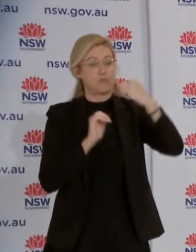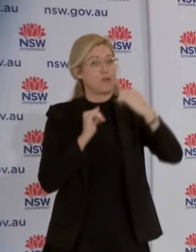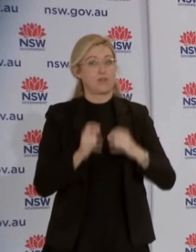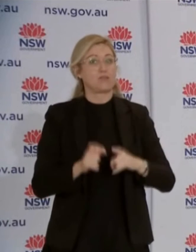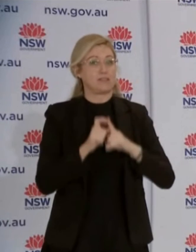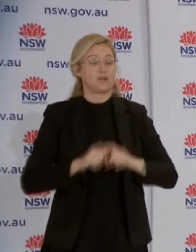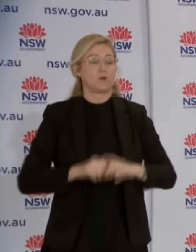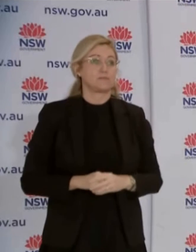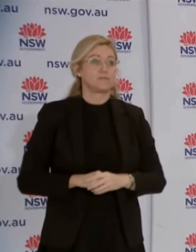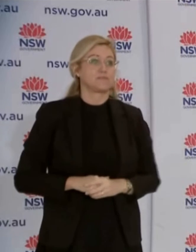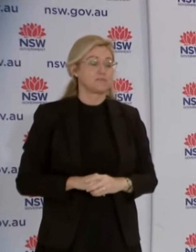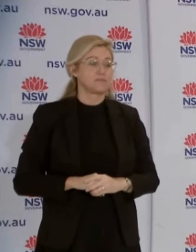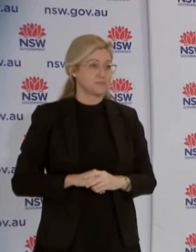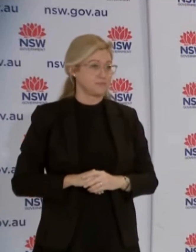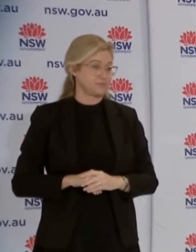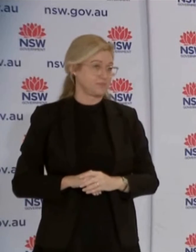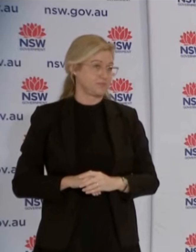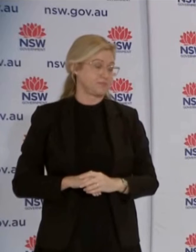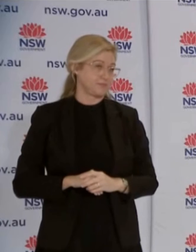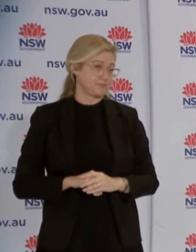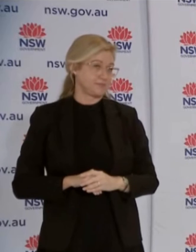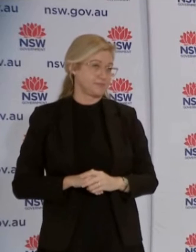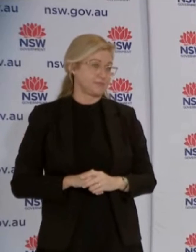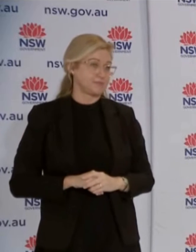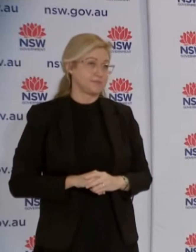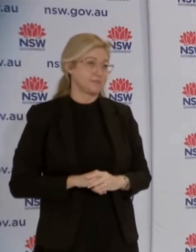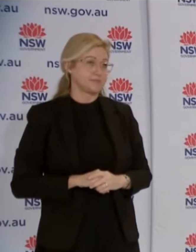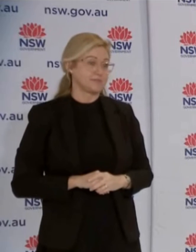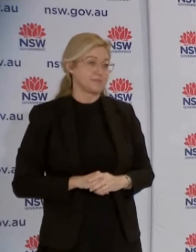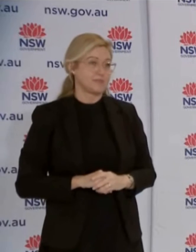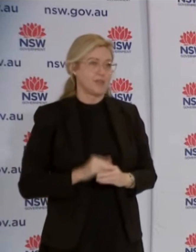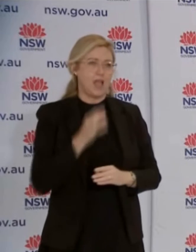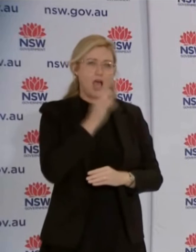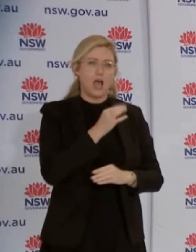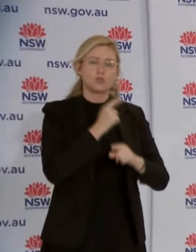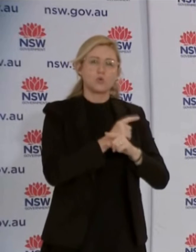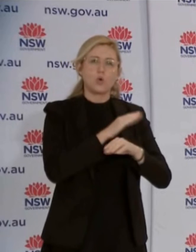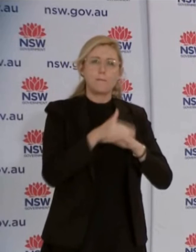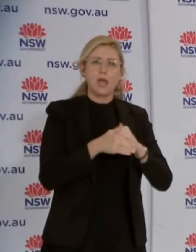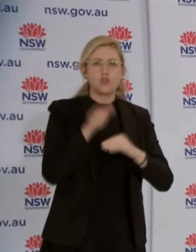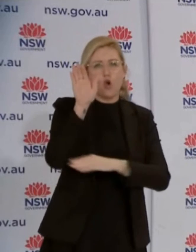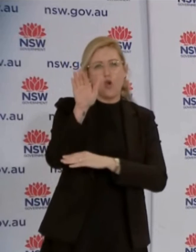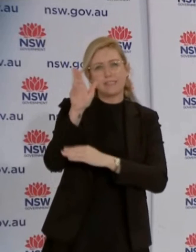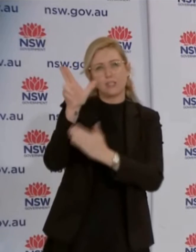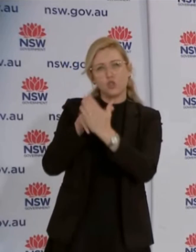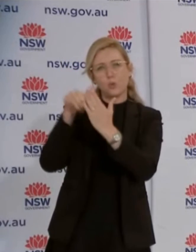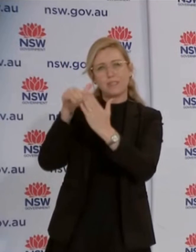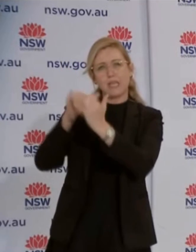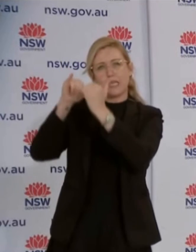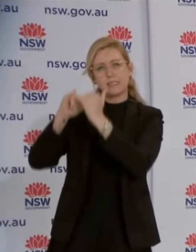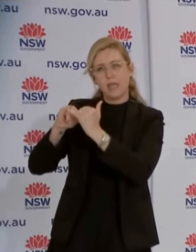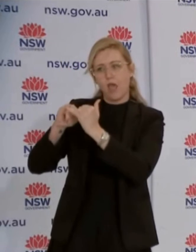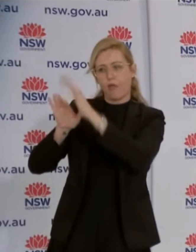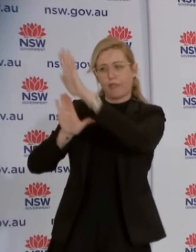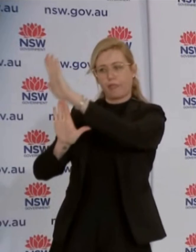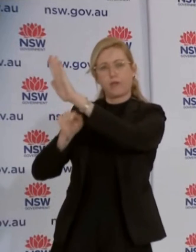is a federal matter largely, but there are Australians, quite a lot of them, stuck in the southern island of New Zealand where there are 0 cases. They can't